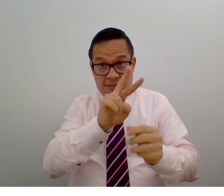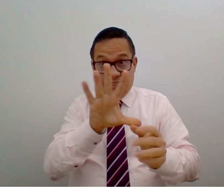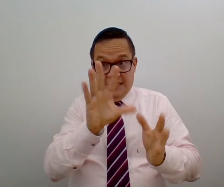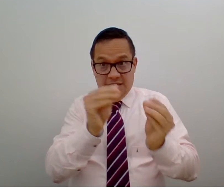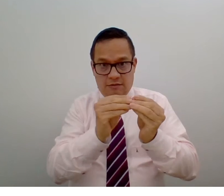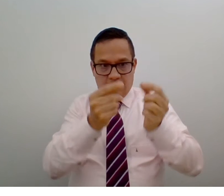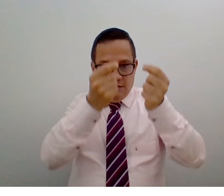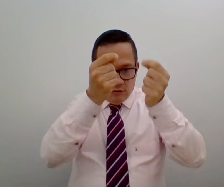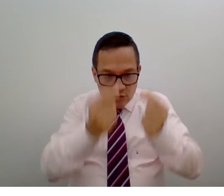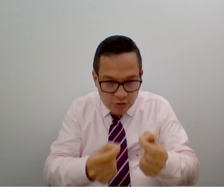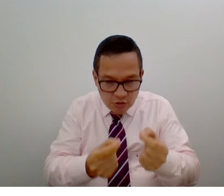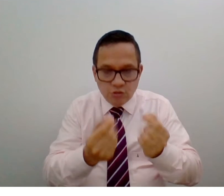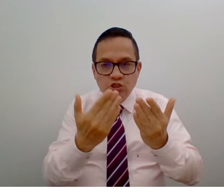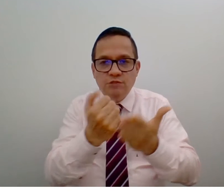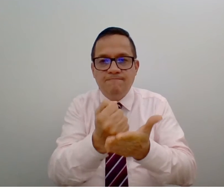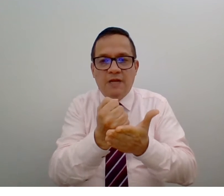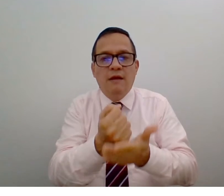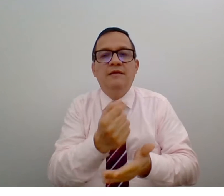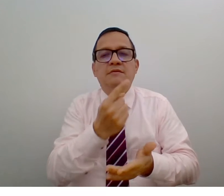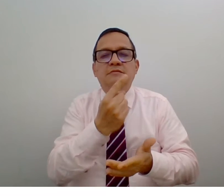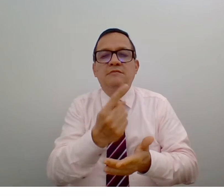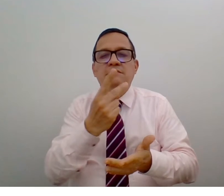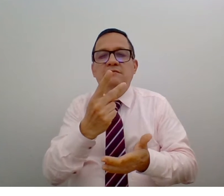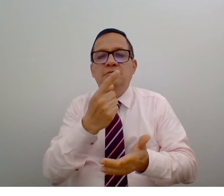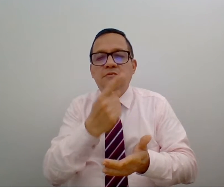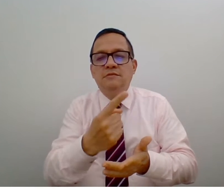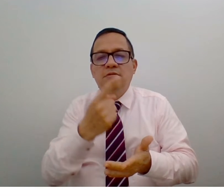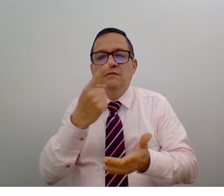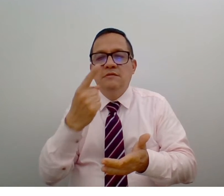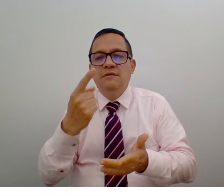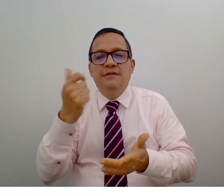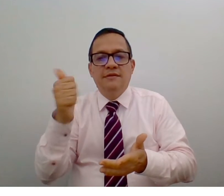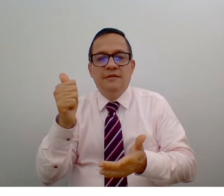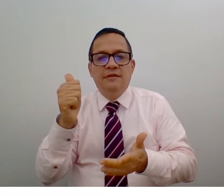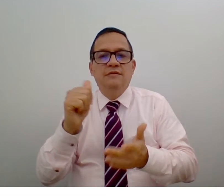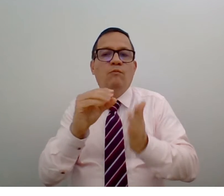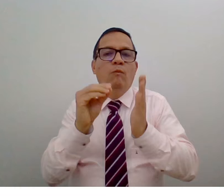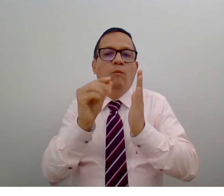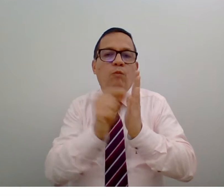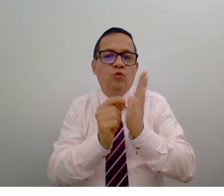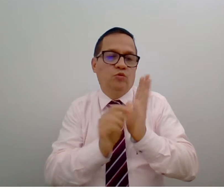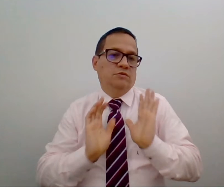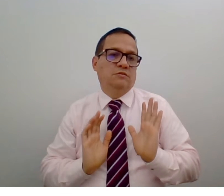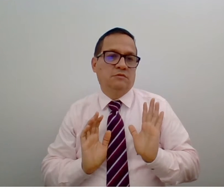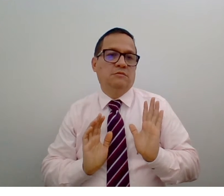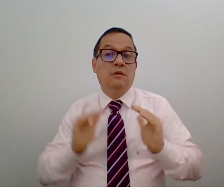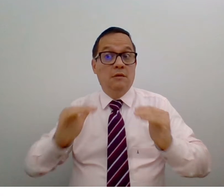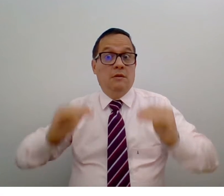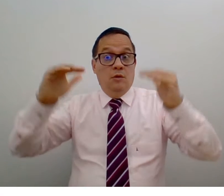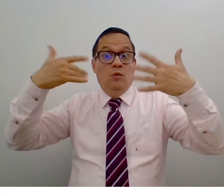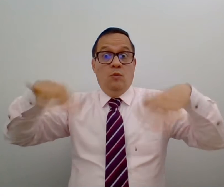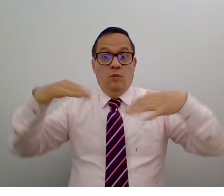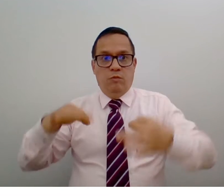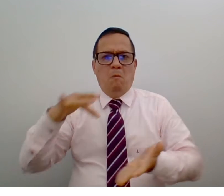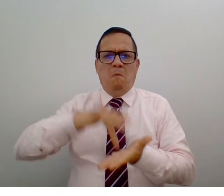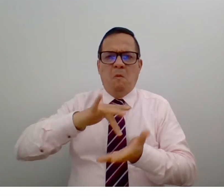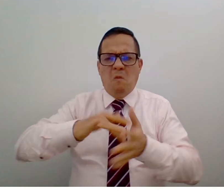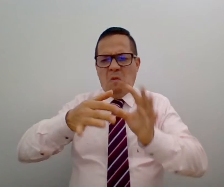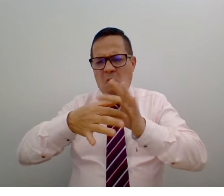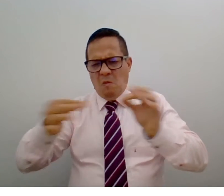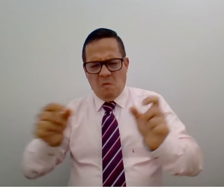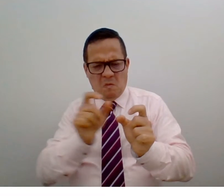110 points of the activity. High level makes an appropriate use of